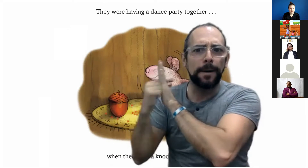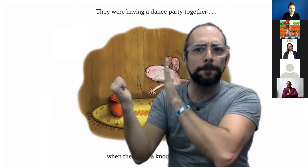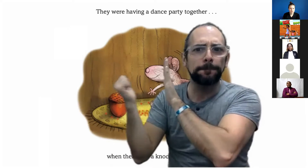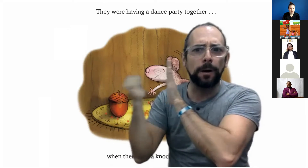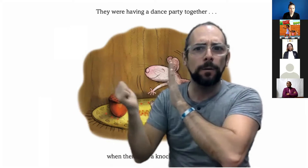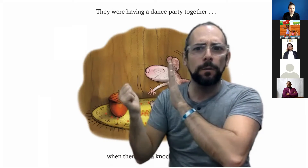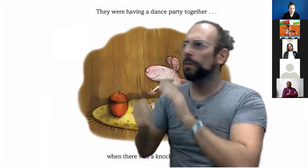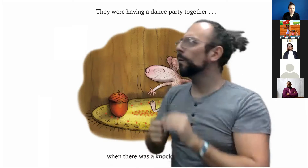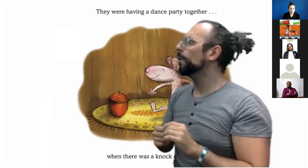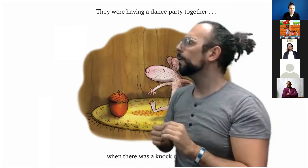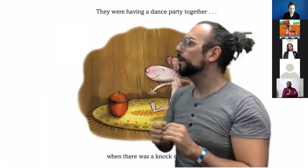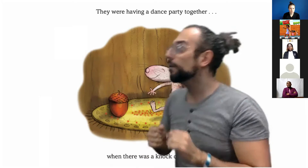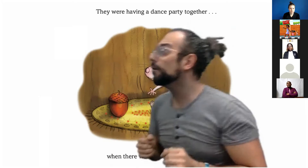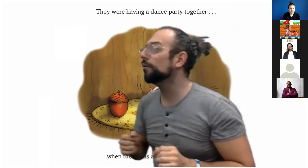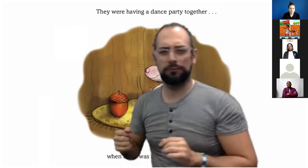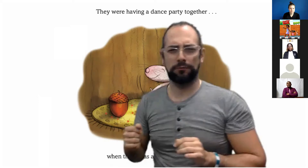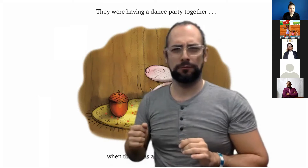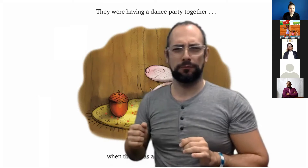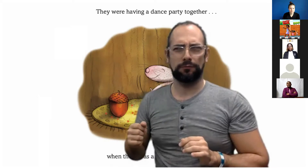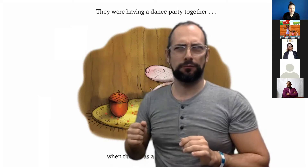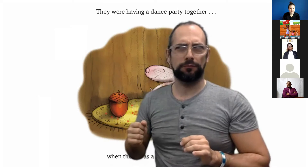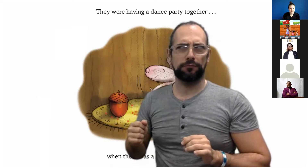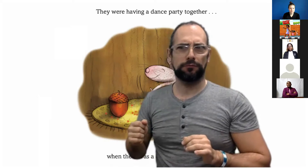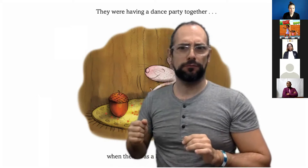When there was a knock on the door.